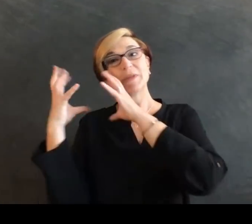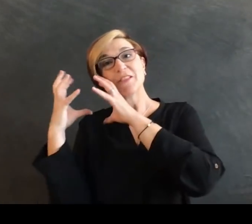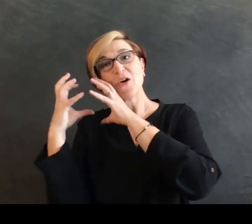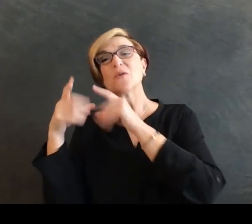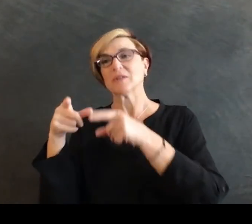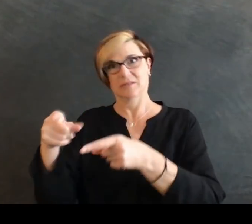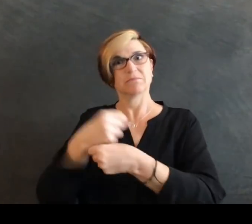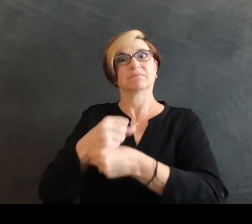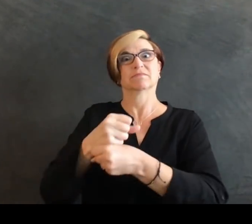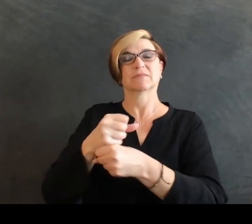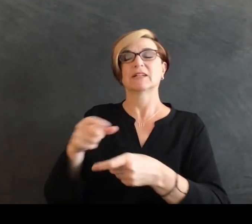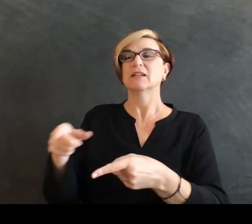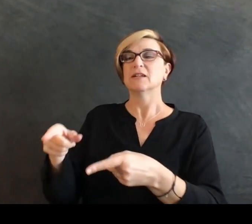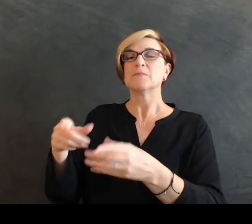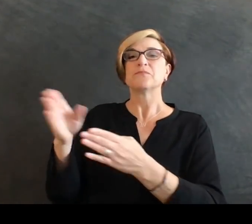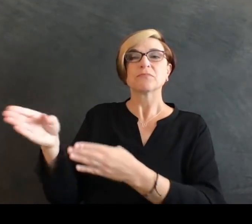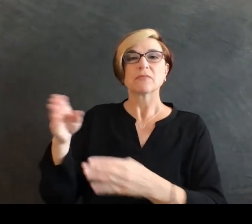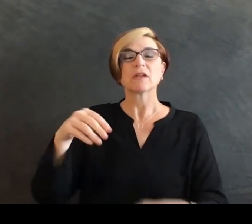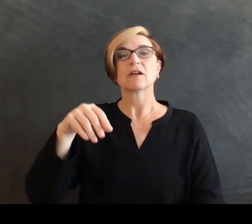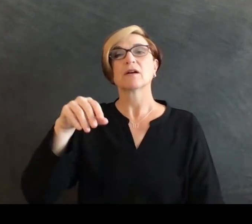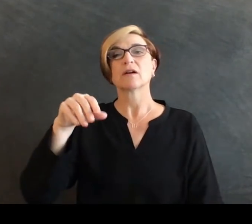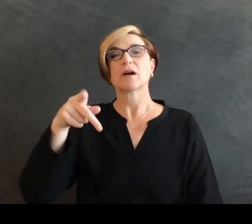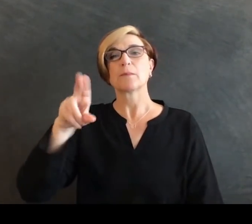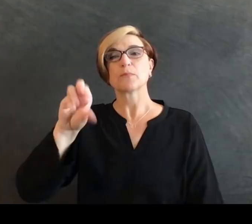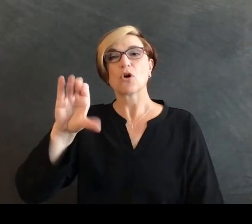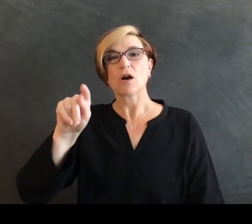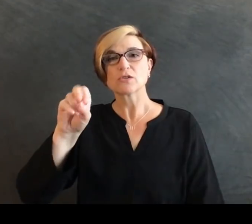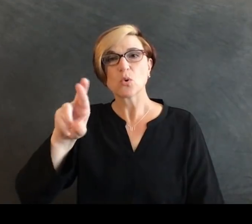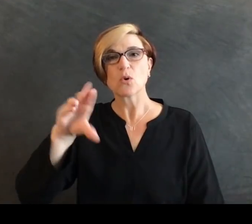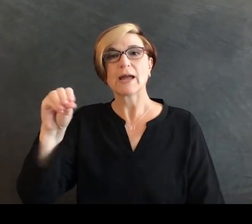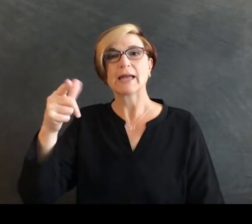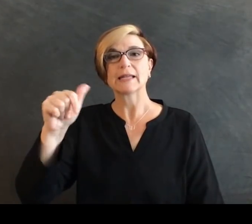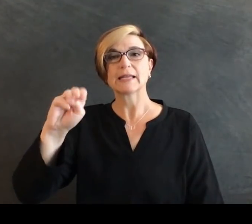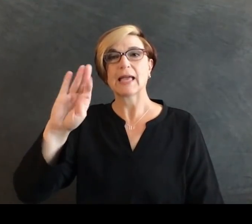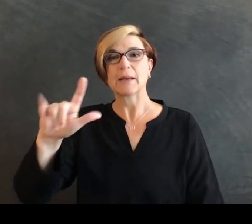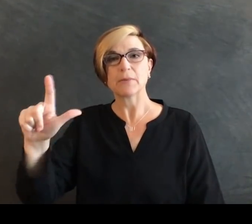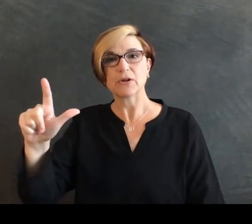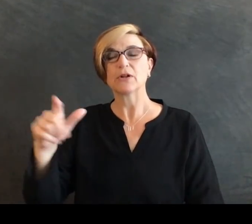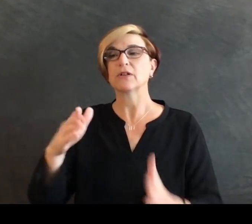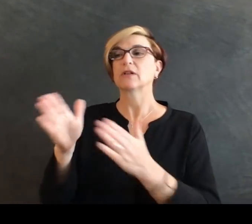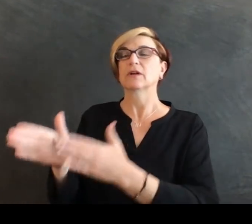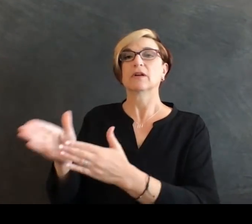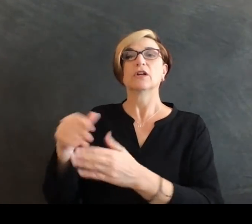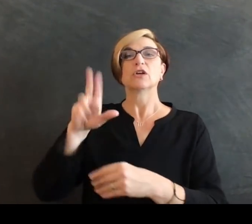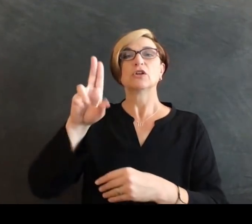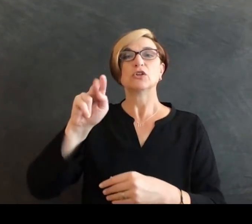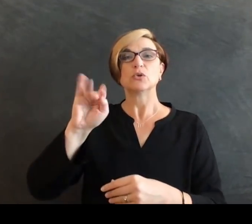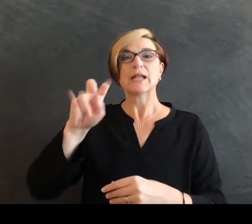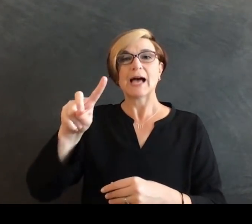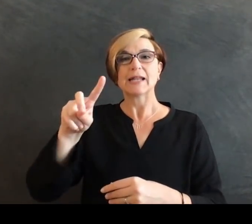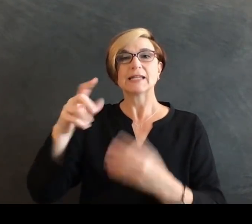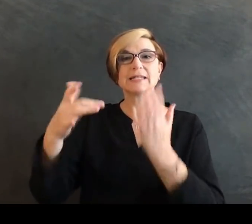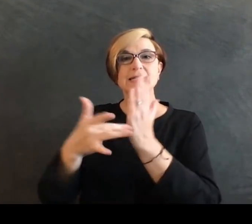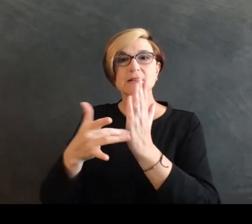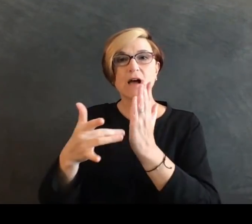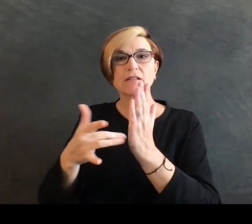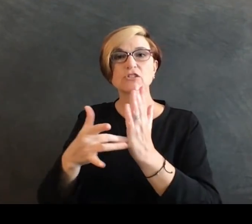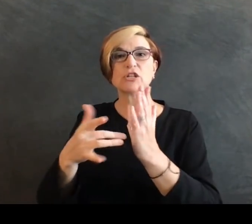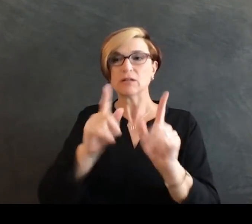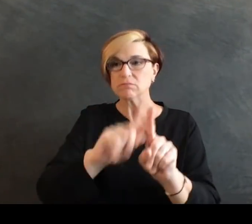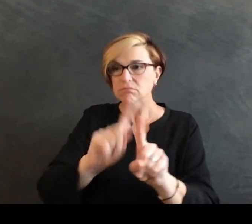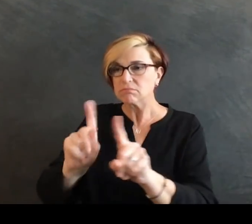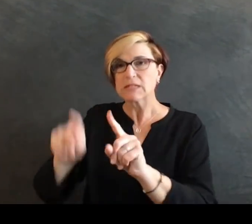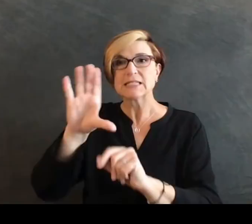Gamble, and Greg Hayes of United Technologies Corporation. And I just want to tell all of you that America is very